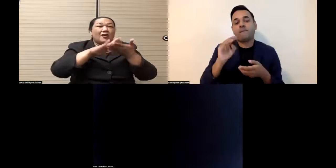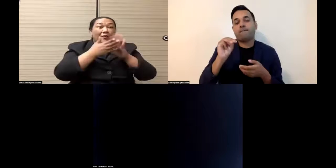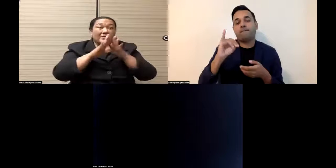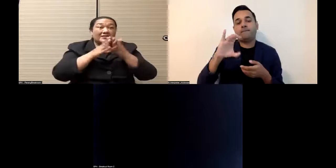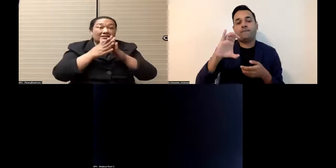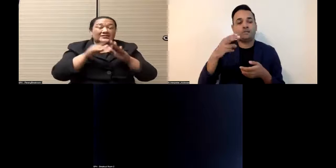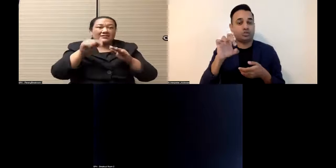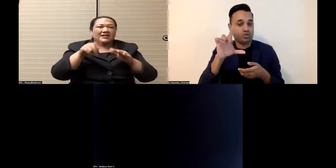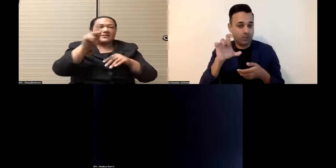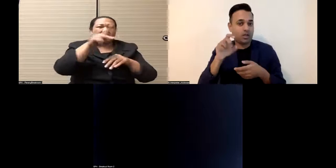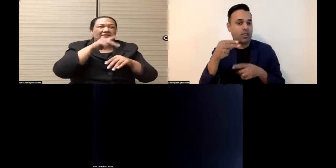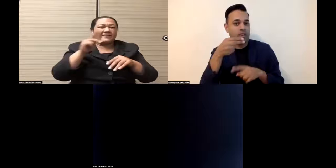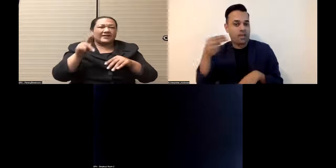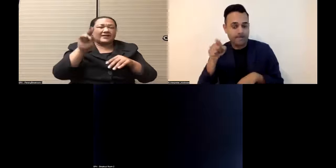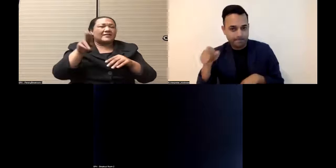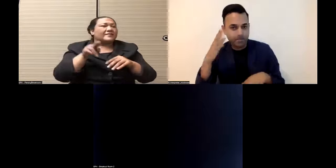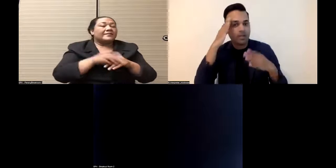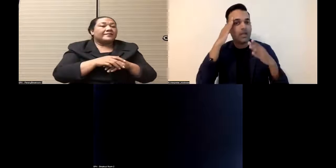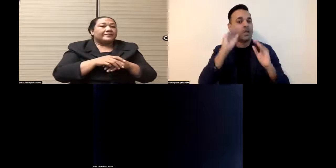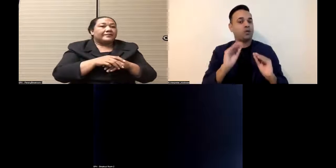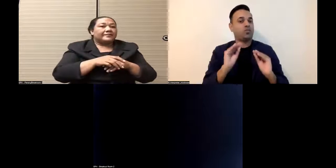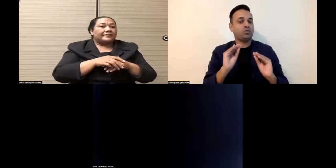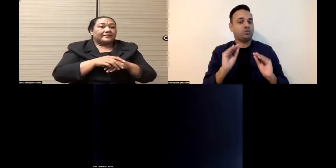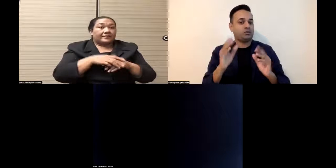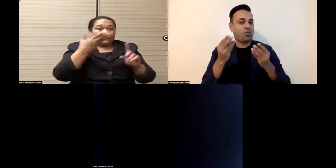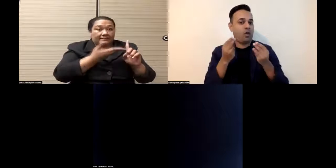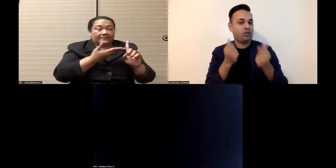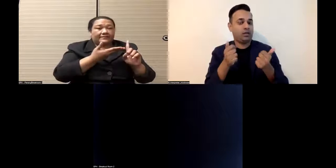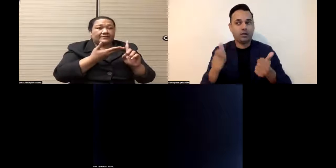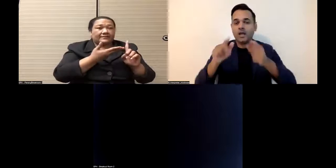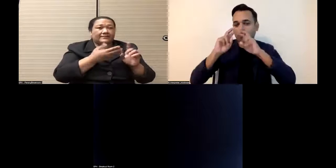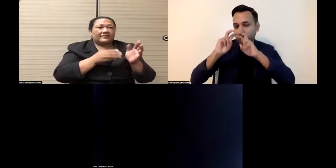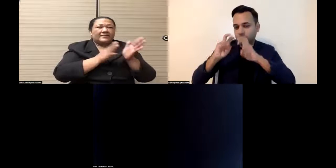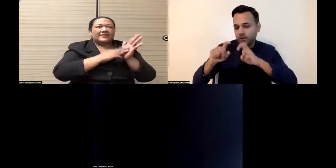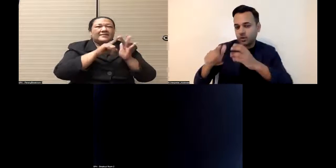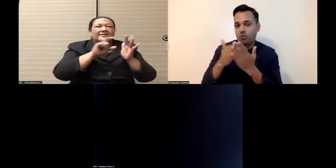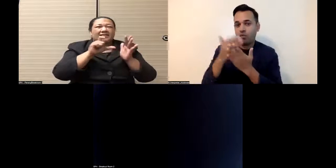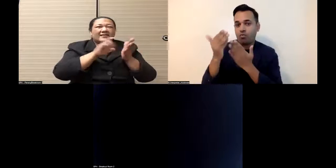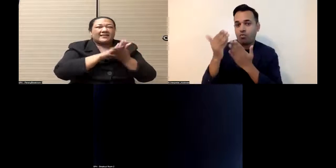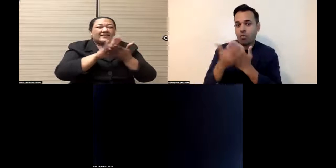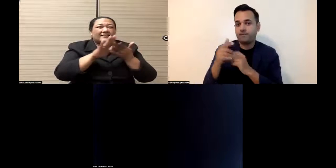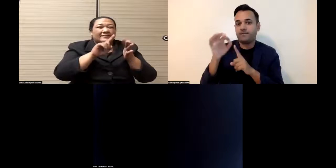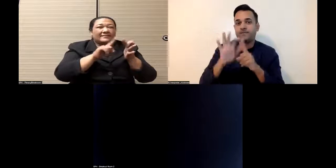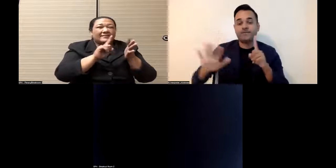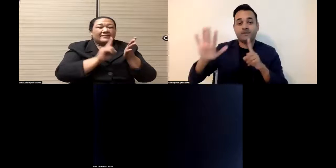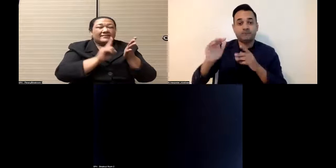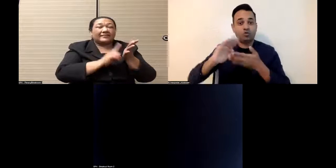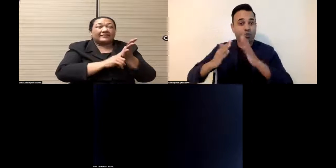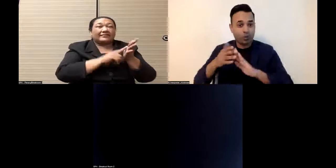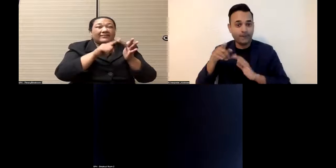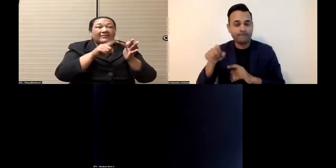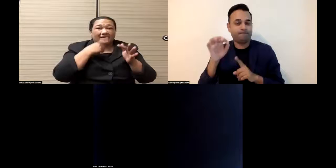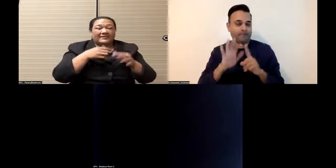your 9 minutes? Sorry to reduce it to 9 minutes. Thank you. Thank you, Seta. And I'm pretty sure I won't take the